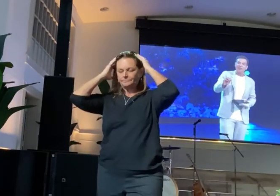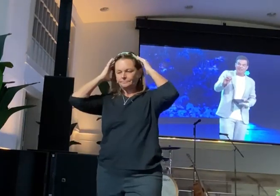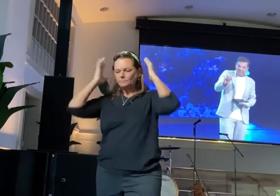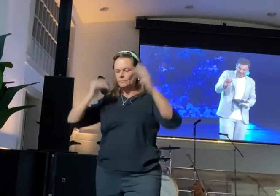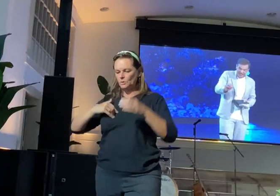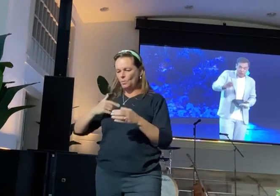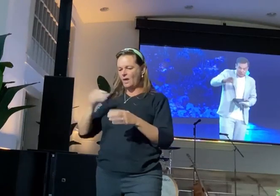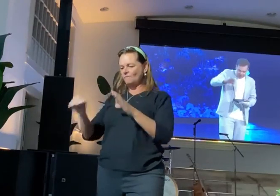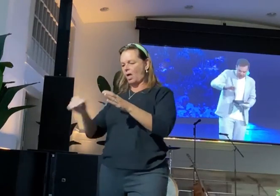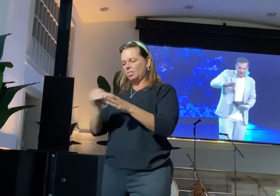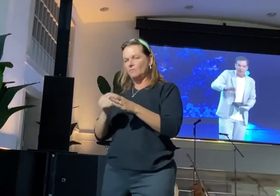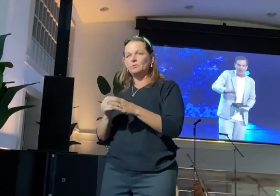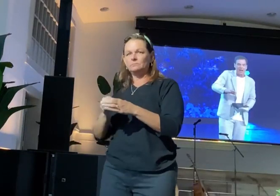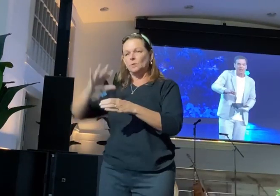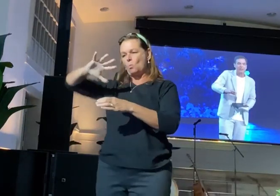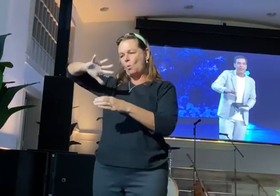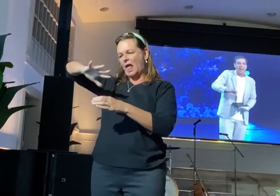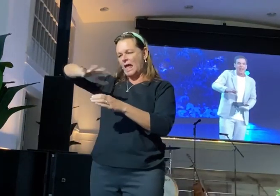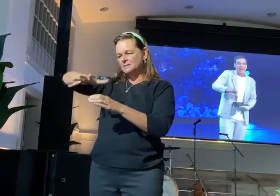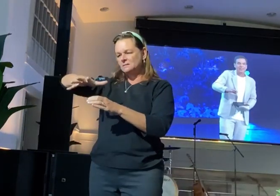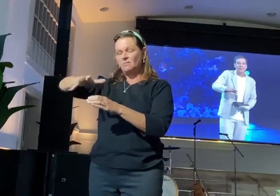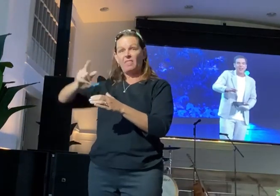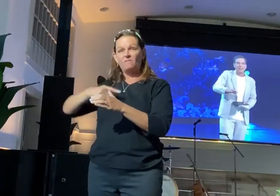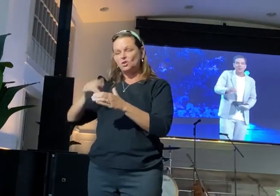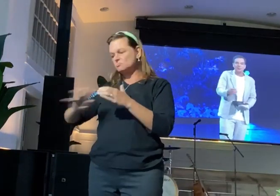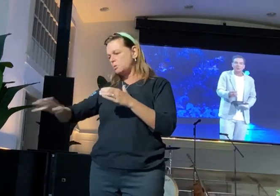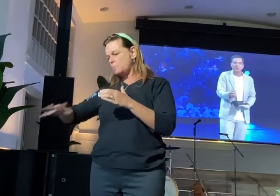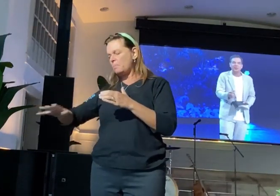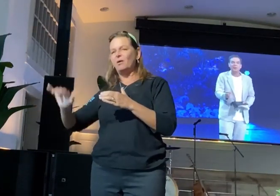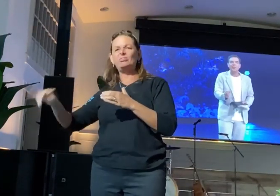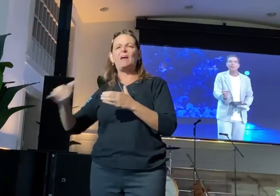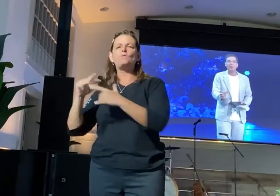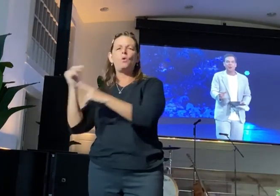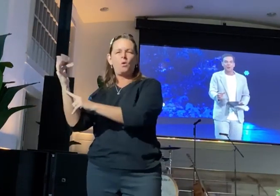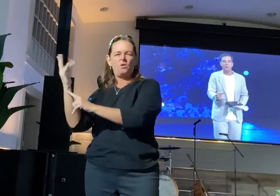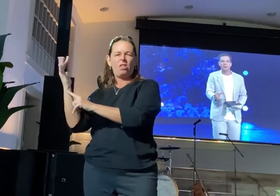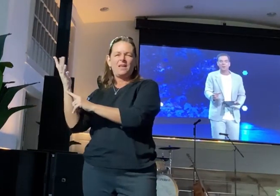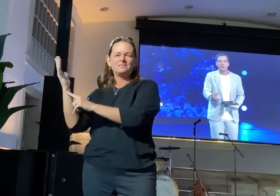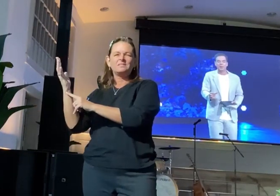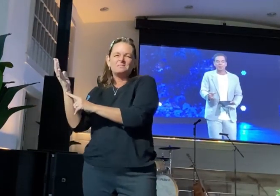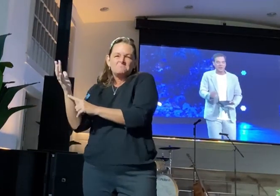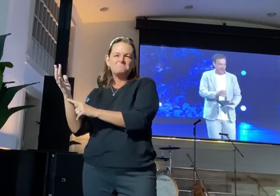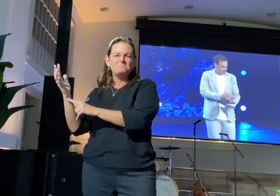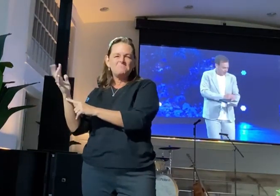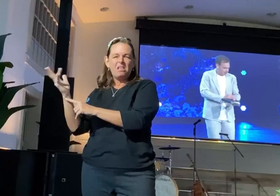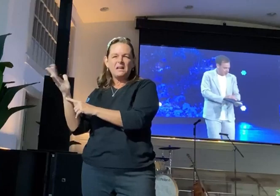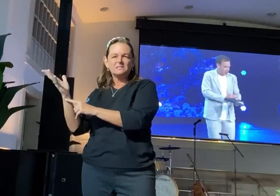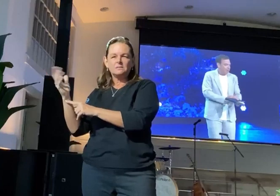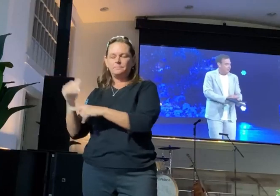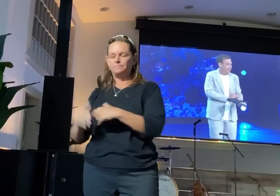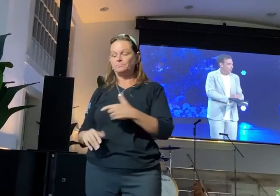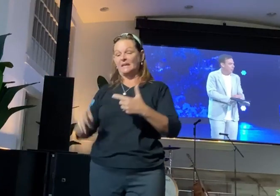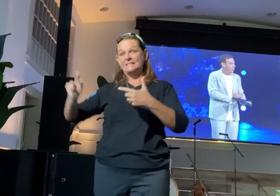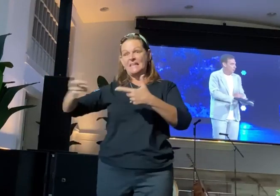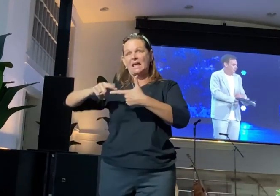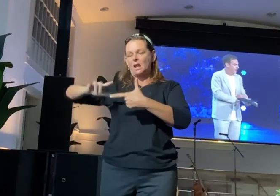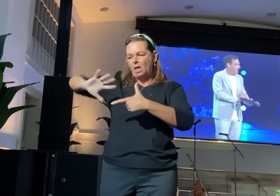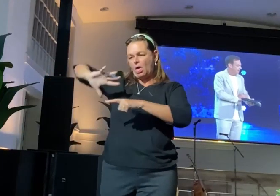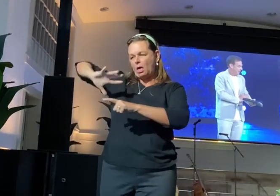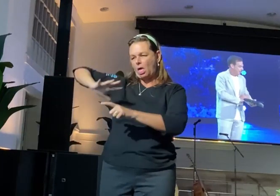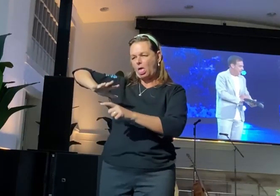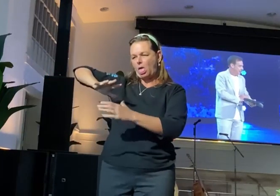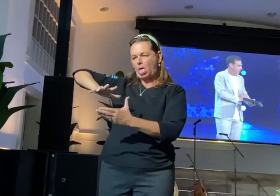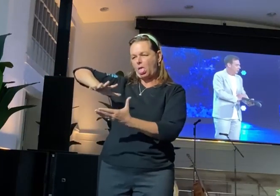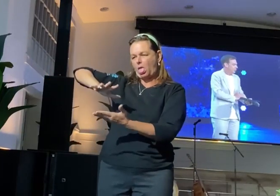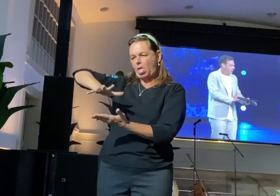take that olive and continue to press down on the olives. And the next substance was a little bit thicker. And it was like a solvent for wounds,